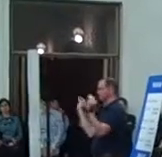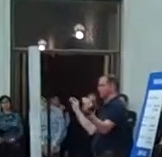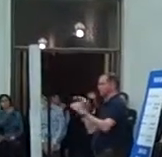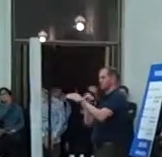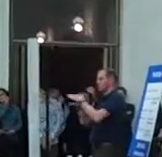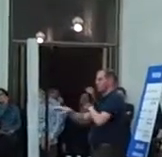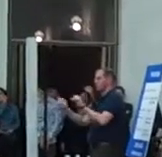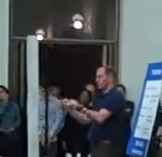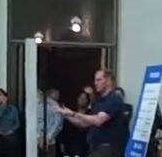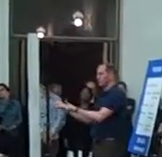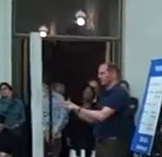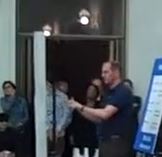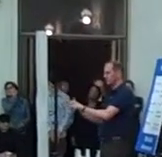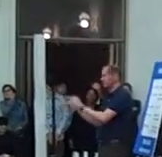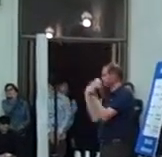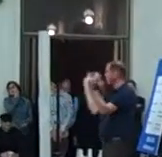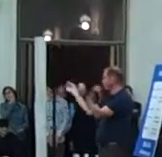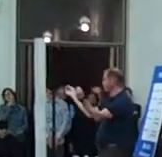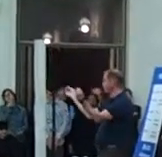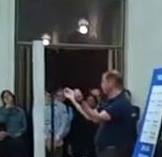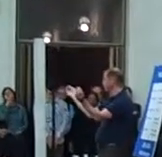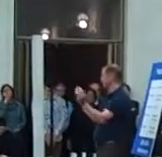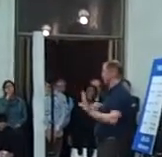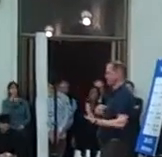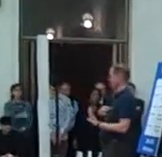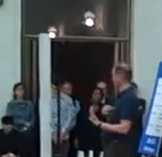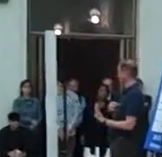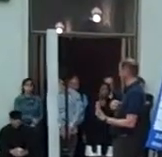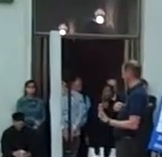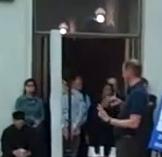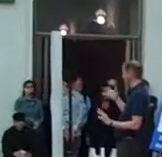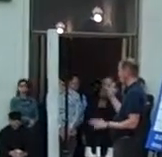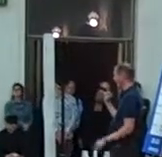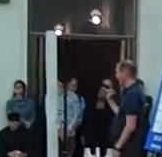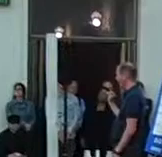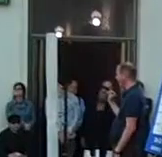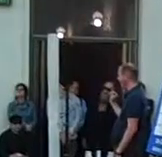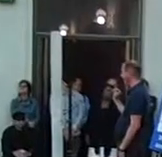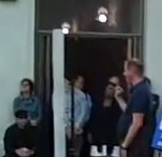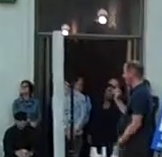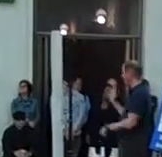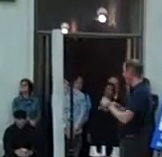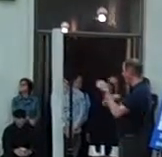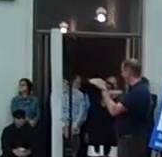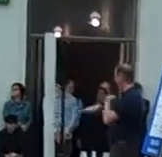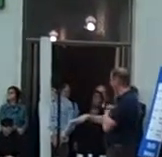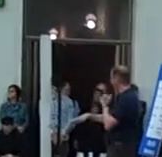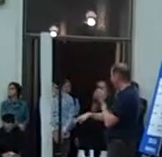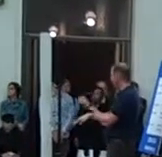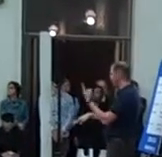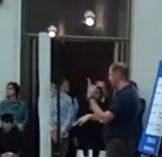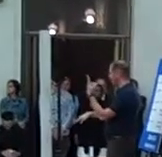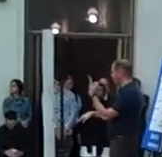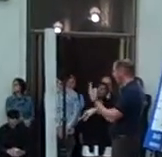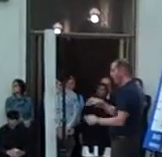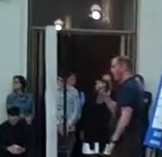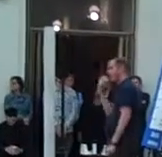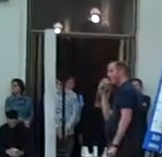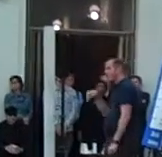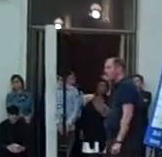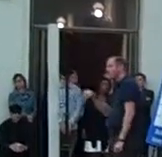rather remarkable to me, because as a small business person, this same city hall made